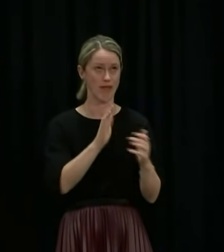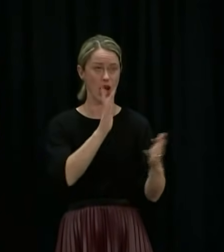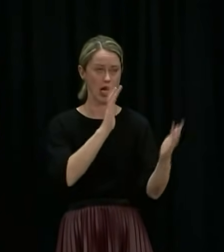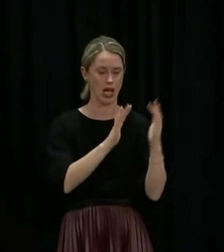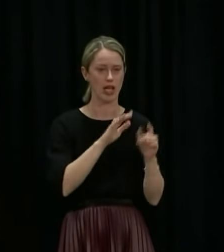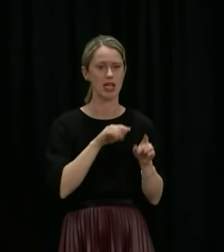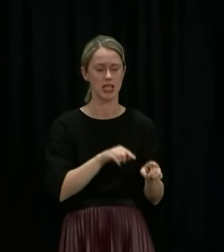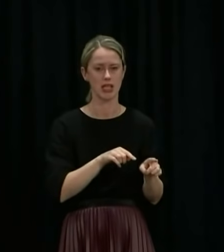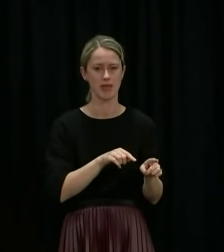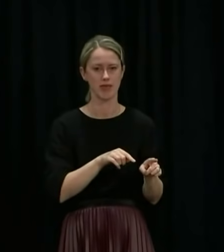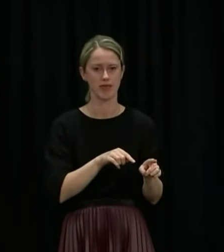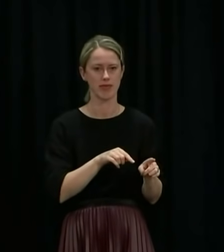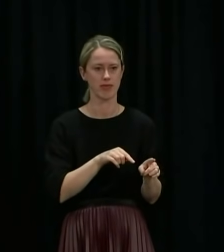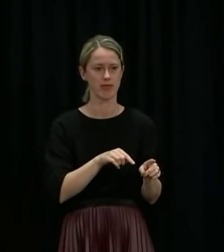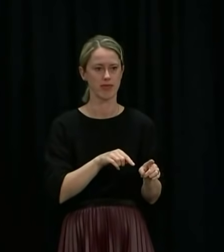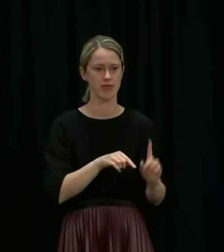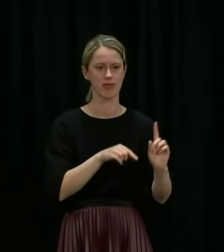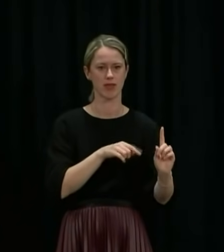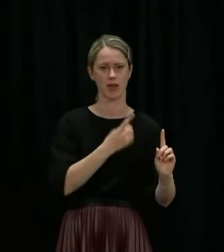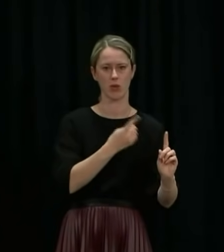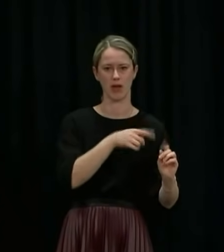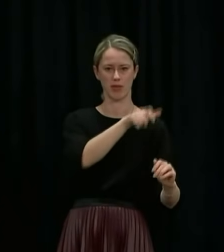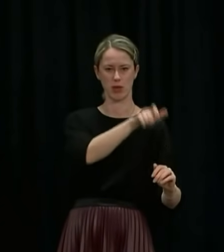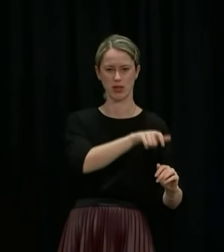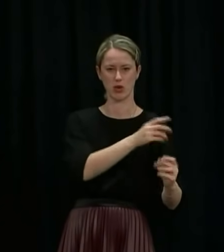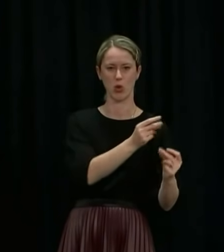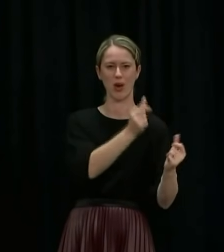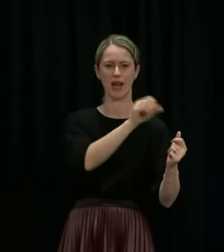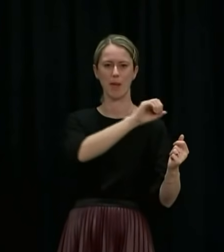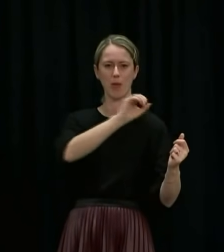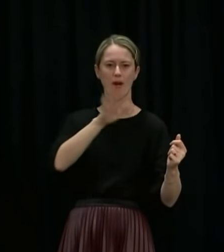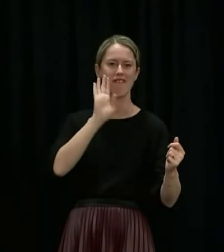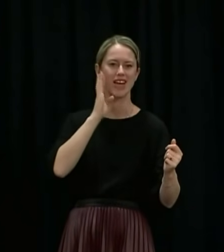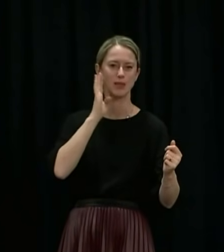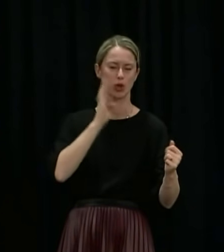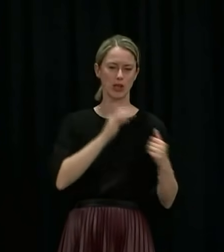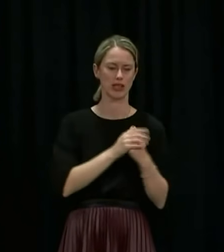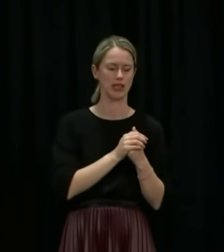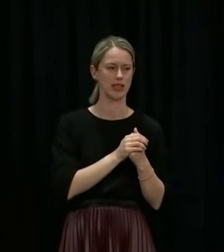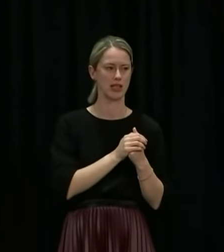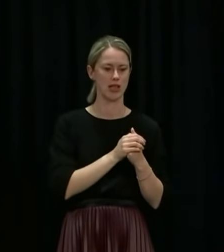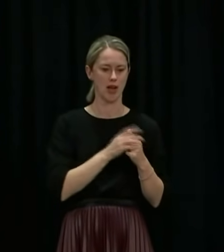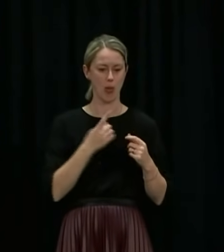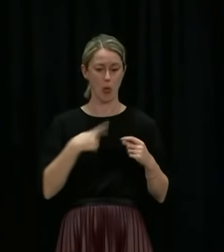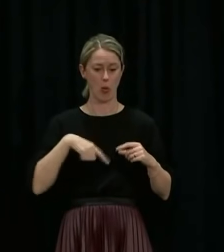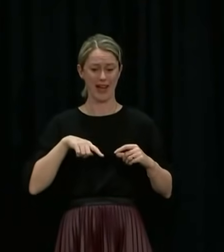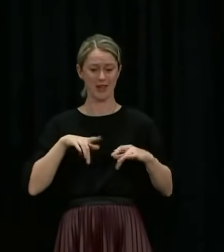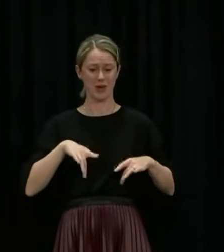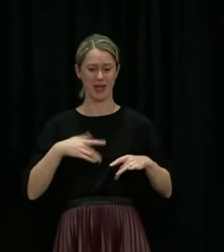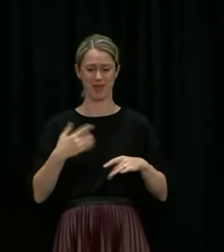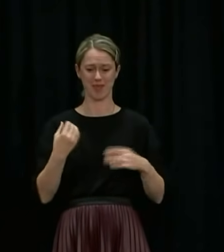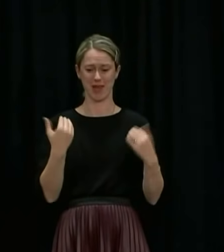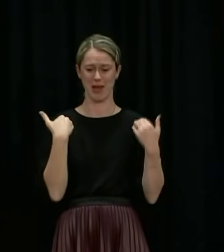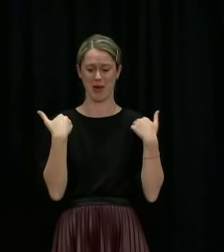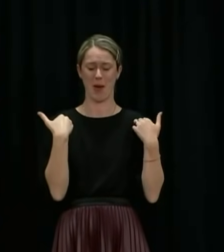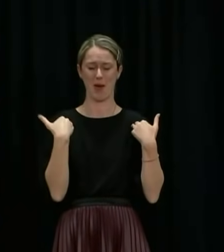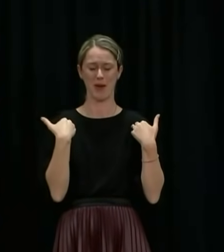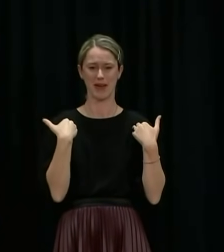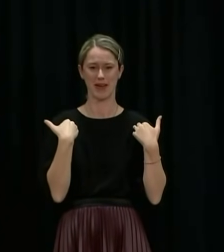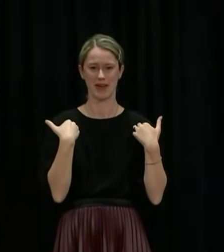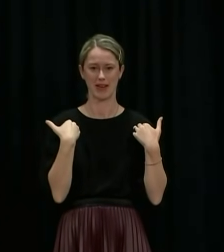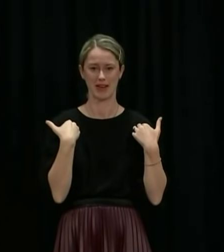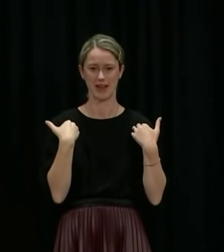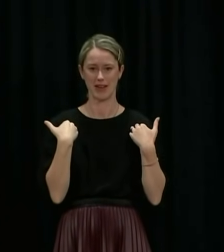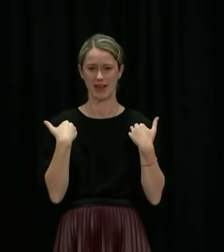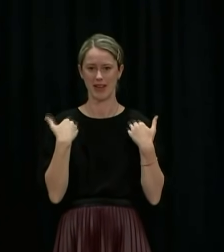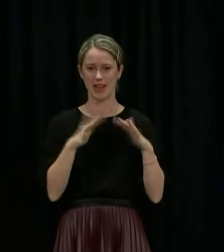Whangarei, and a social media post was made very quickly after that. And that was, in fact, before we had been informed and the